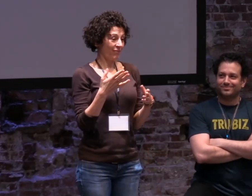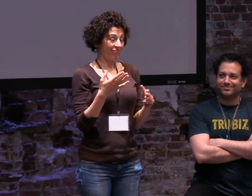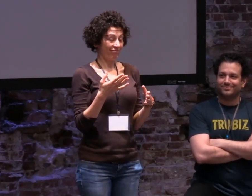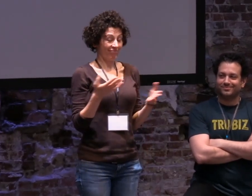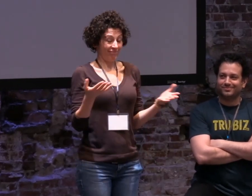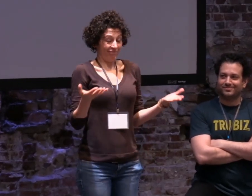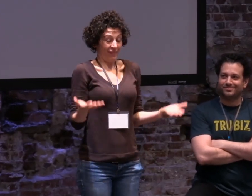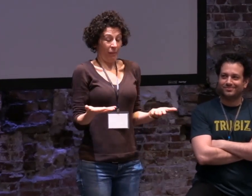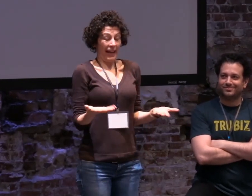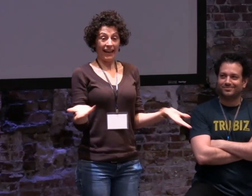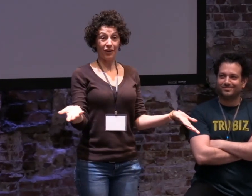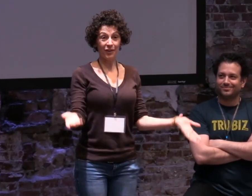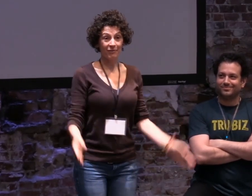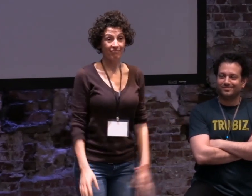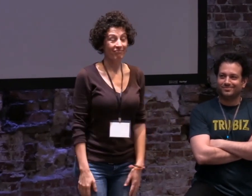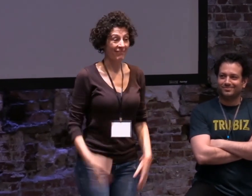I am so honored to be here.